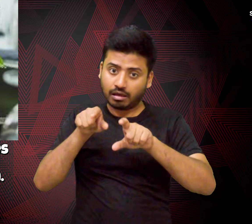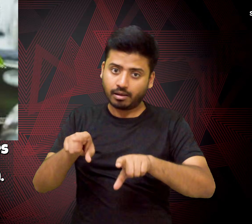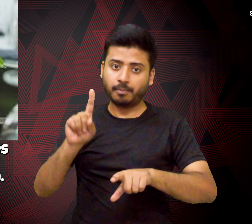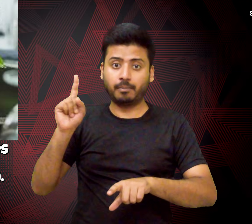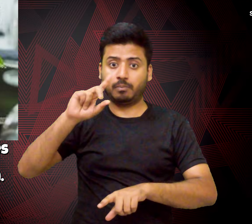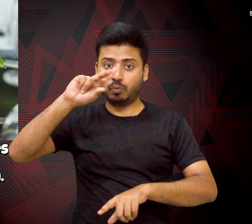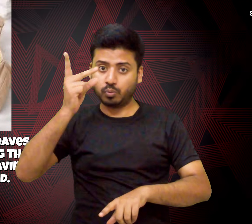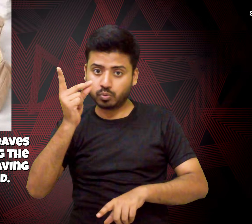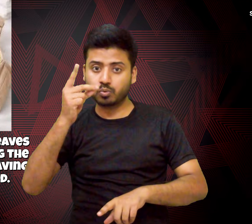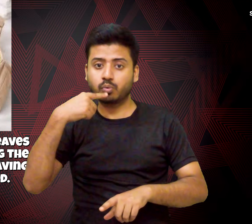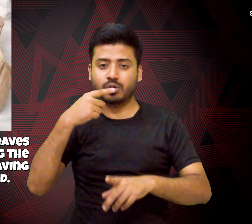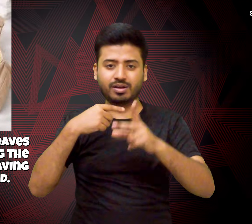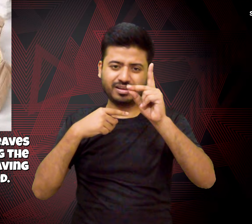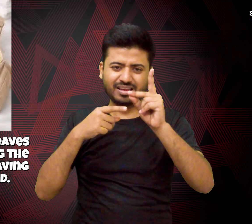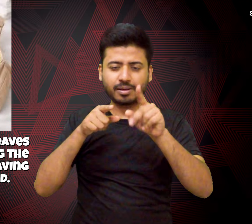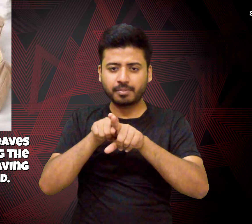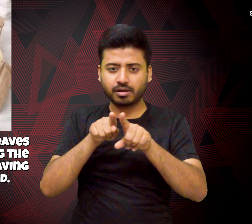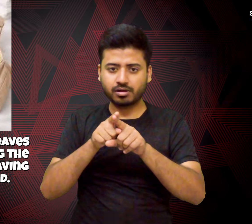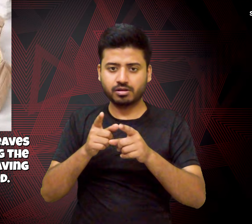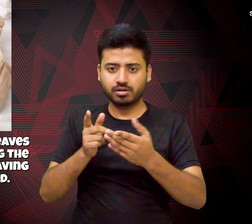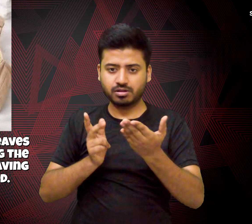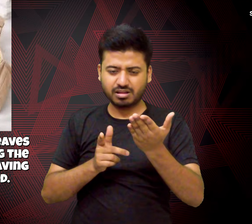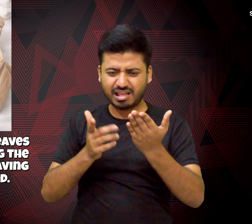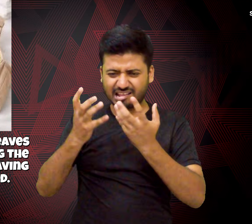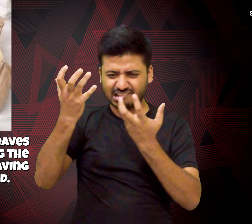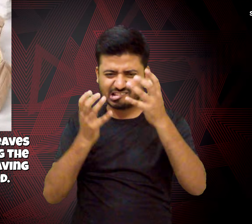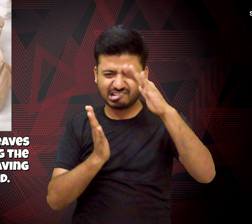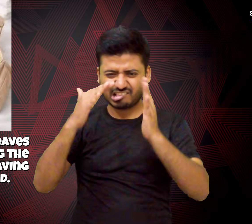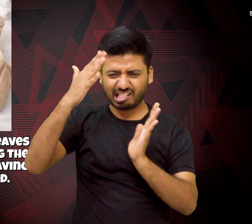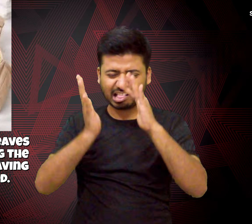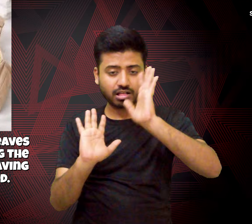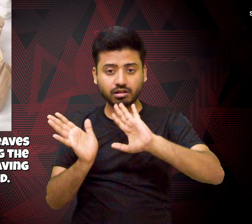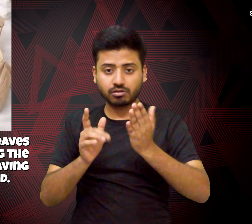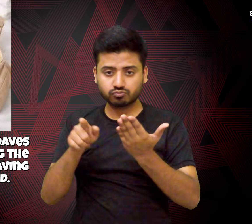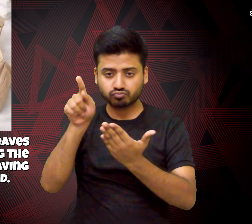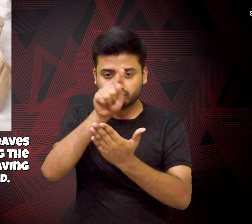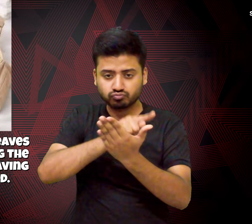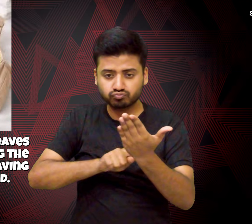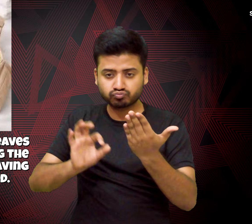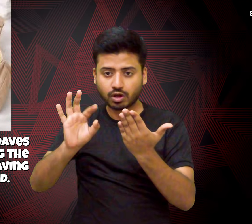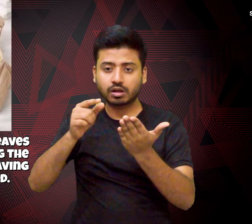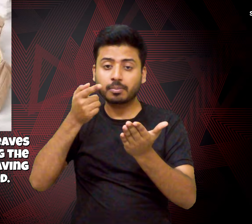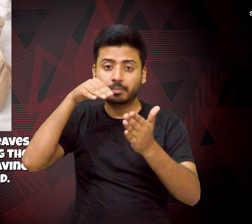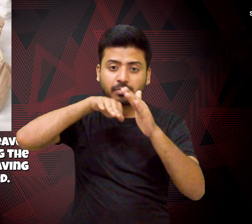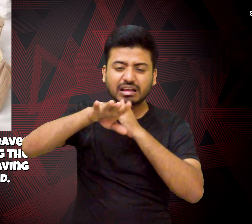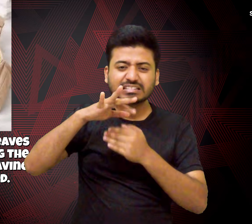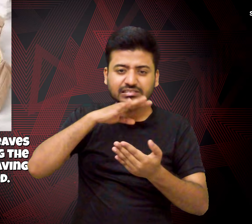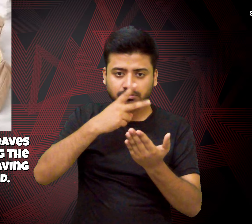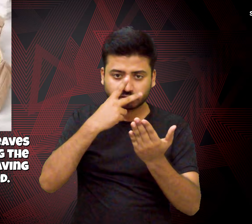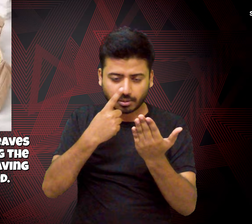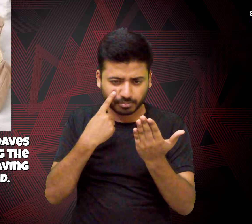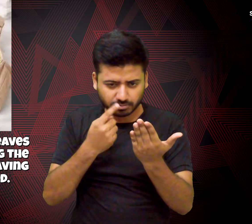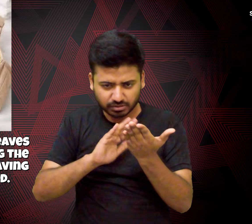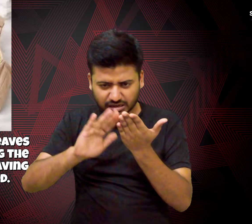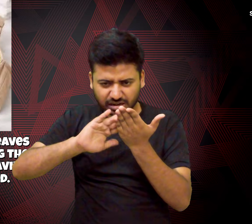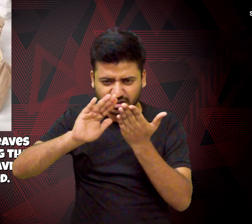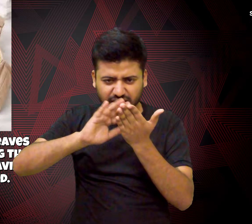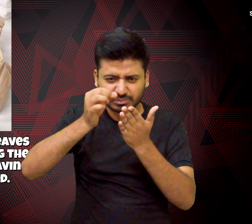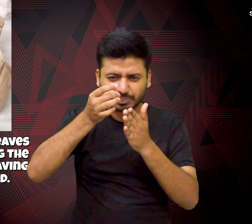cabbage leaves to the breasts is a well-regarded, natural, and inexpensive home remedy used primarily by breastfeeding women to alleviate pain